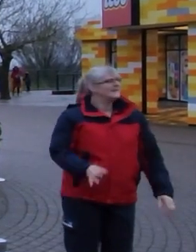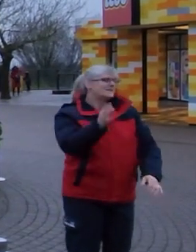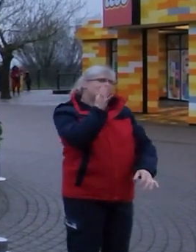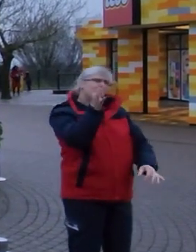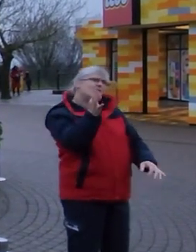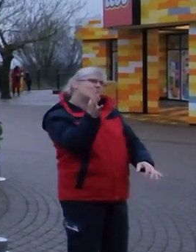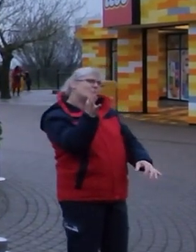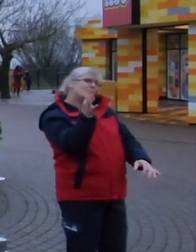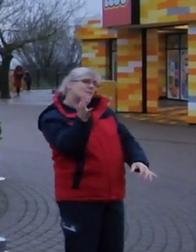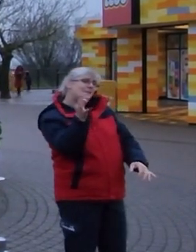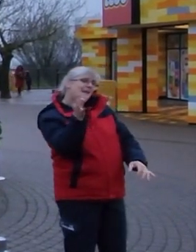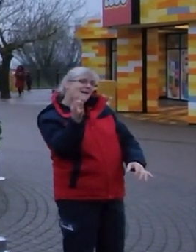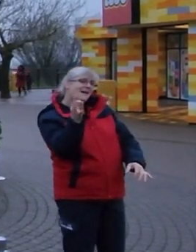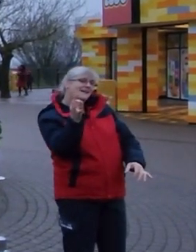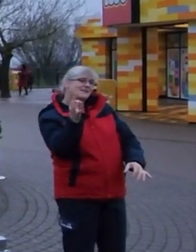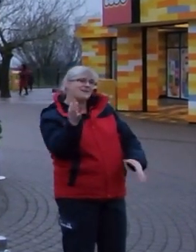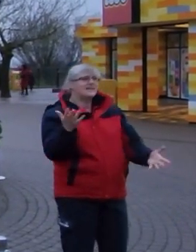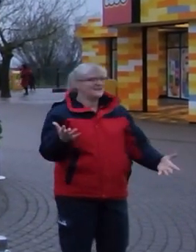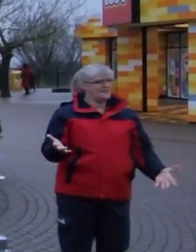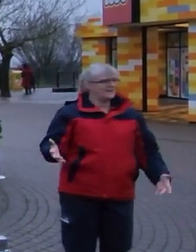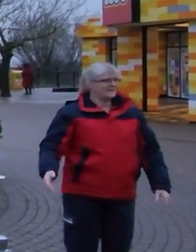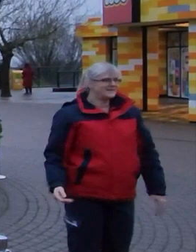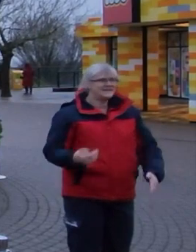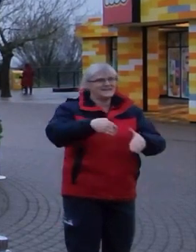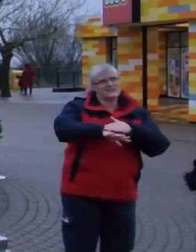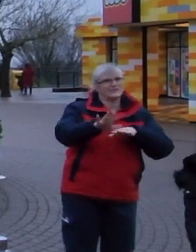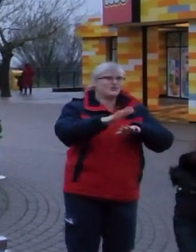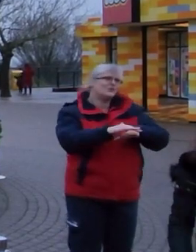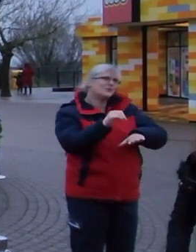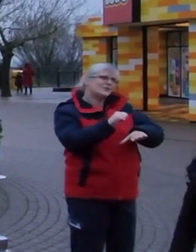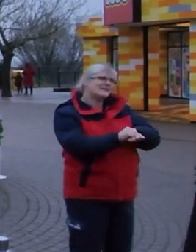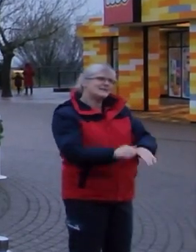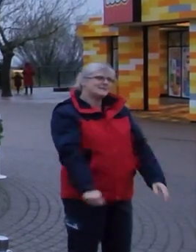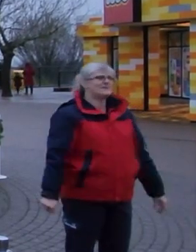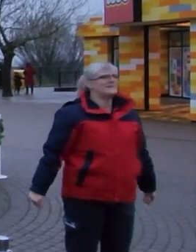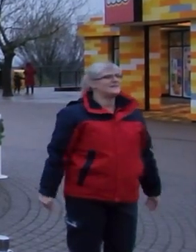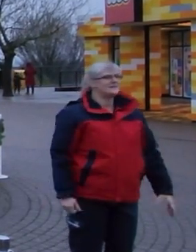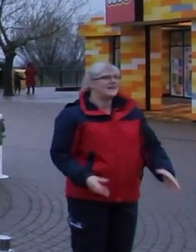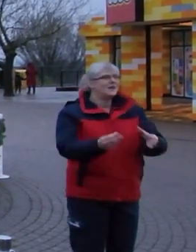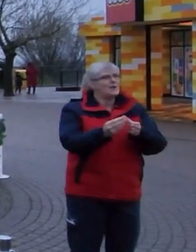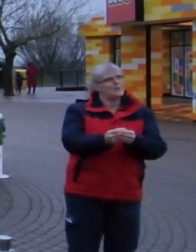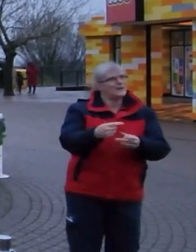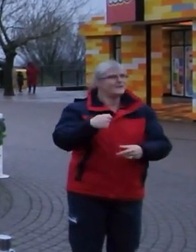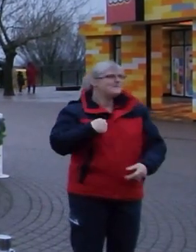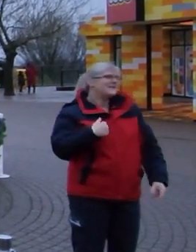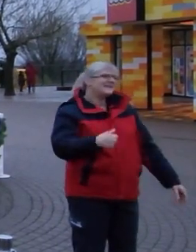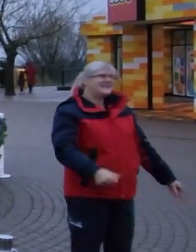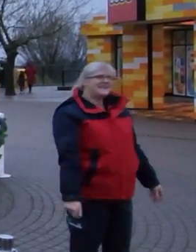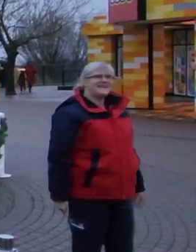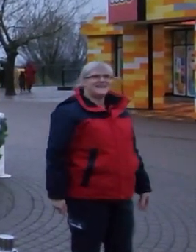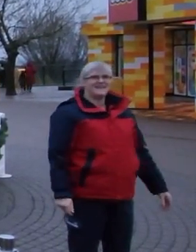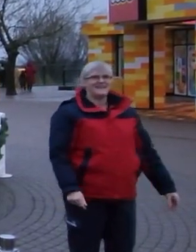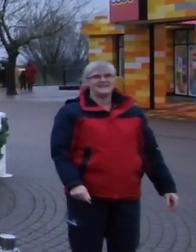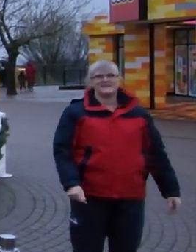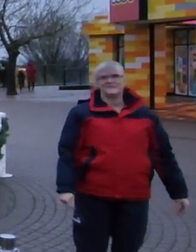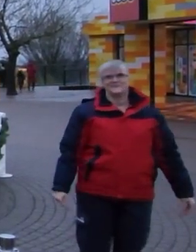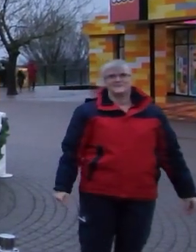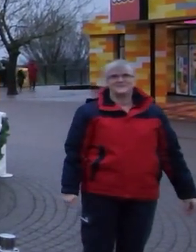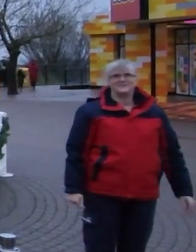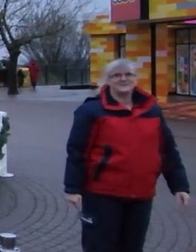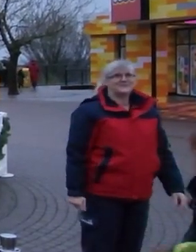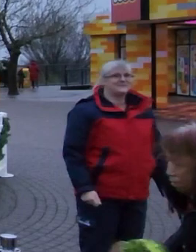asking you if you'd have liked Stepping into Christmas with me